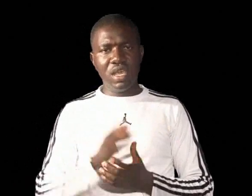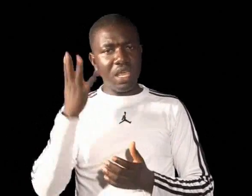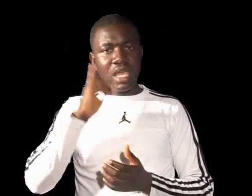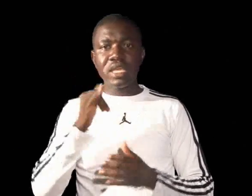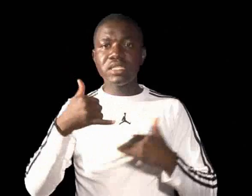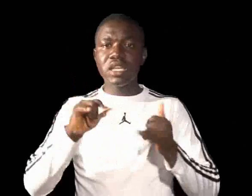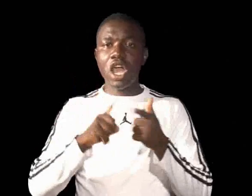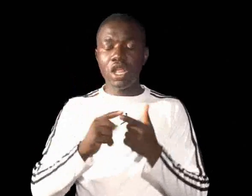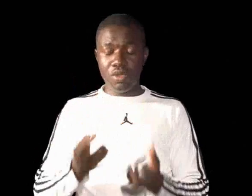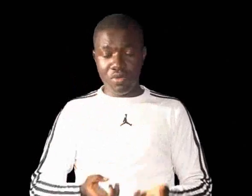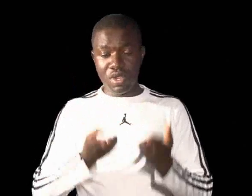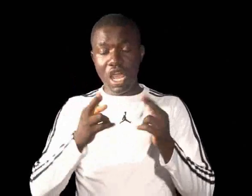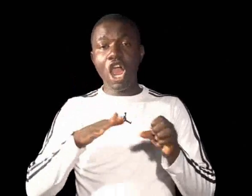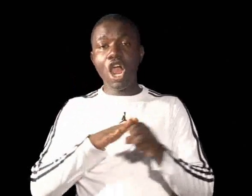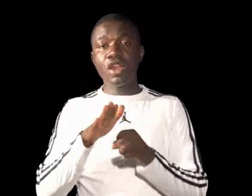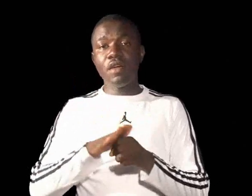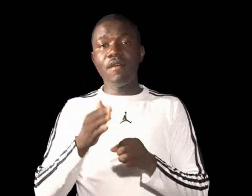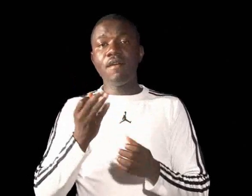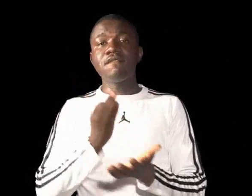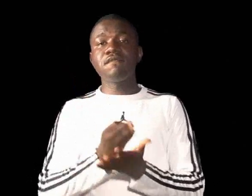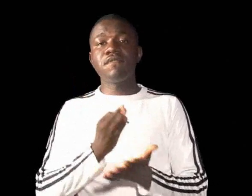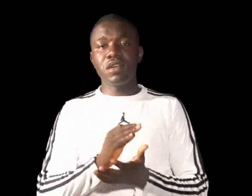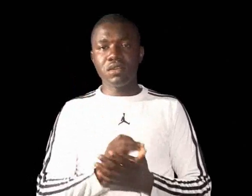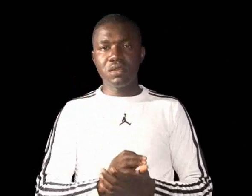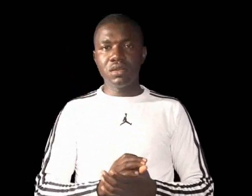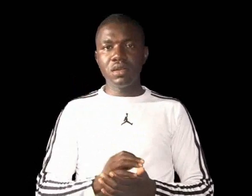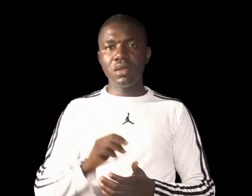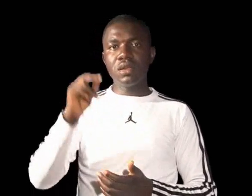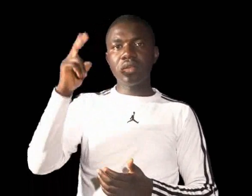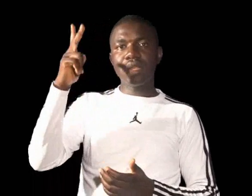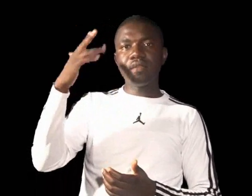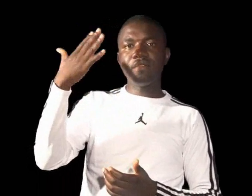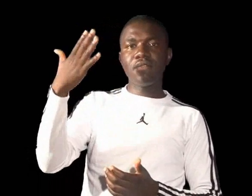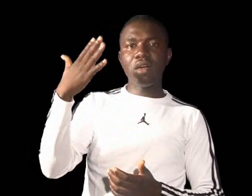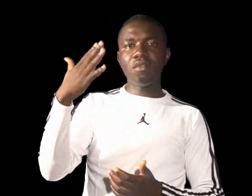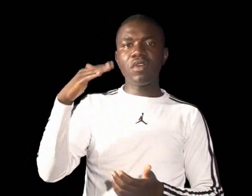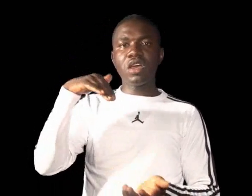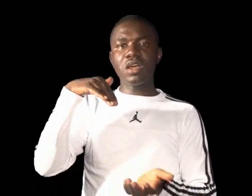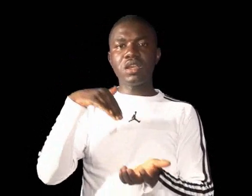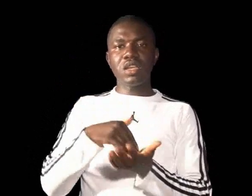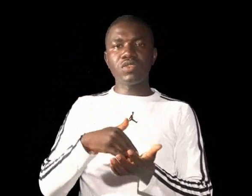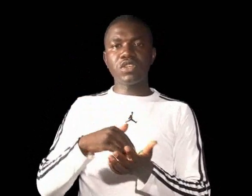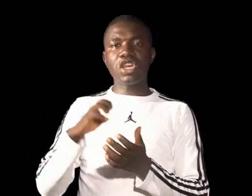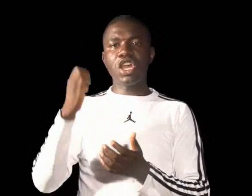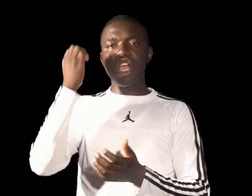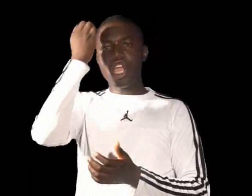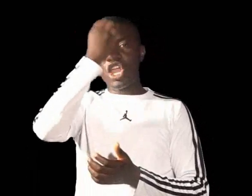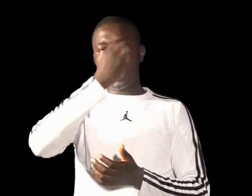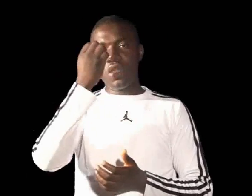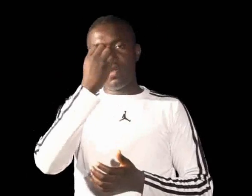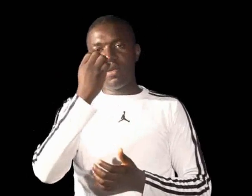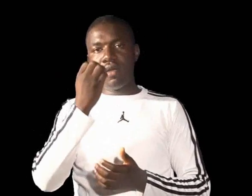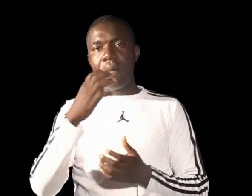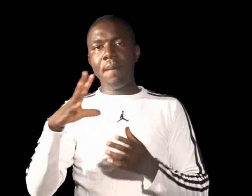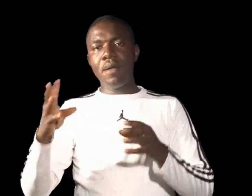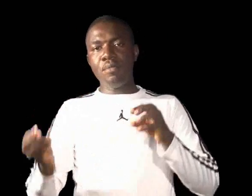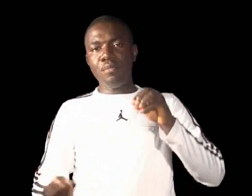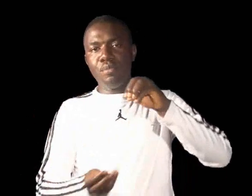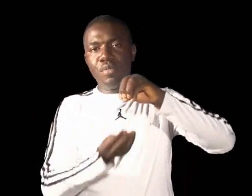yet to raise enough funds, in brackets, 35,000 euros, plus flight tickets, accommodation,